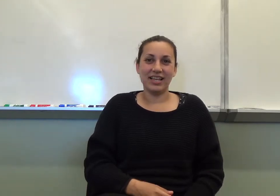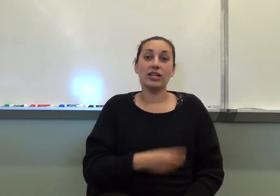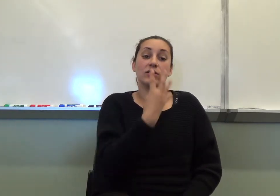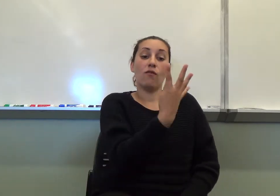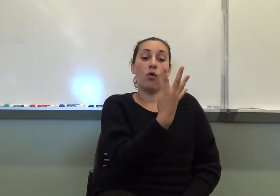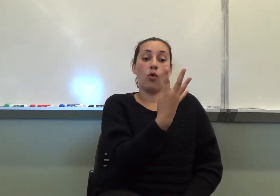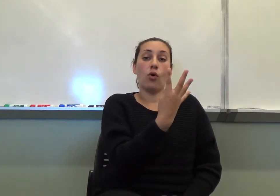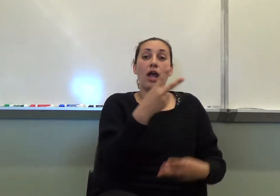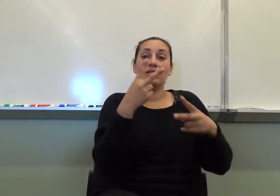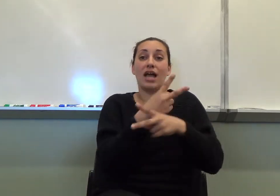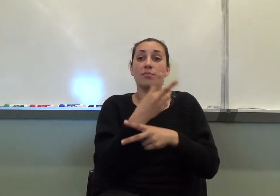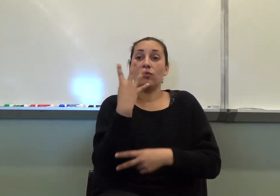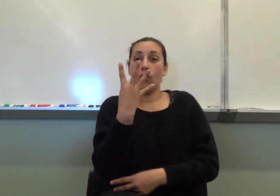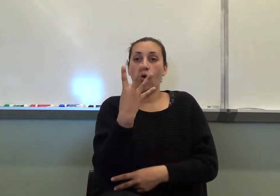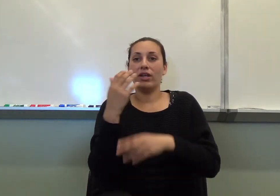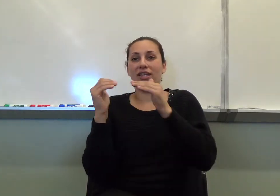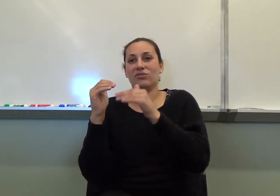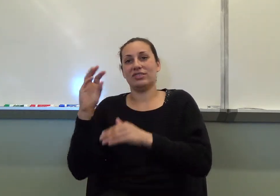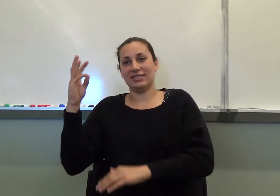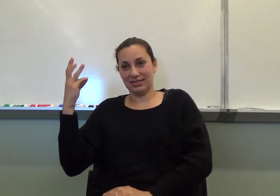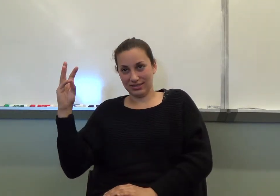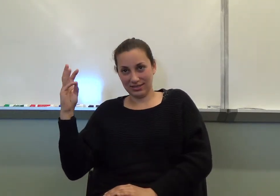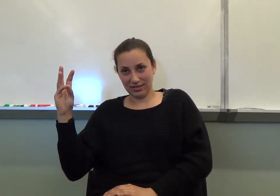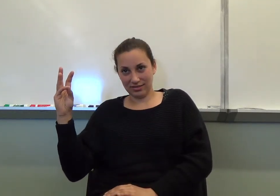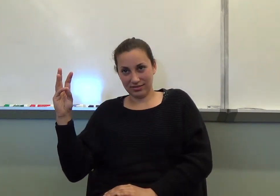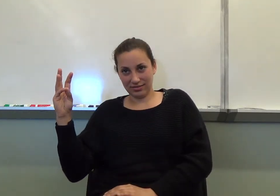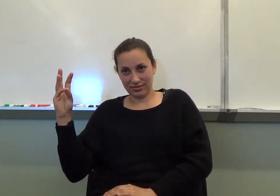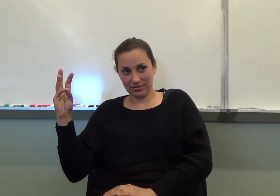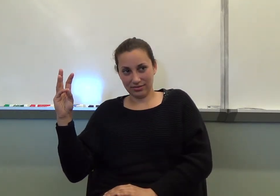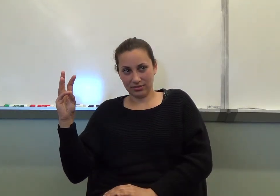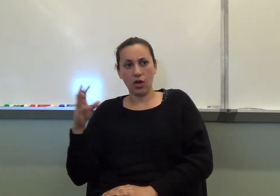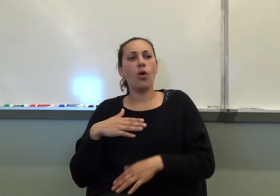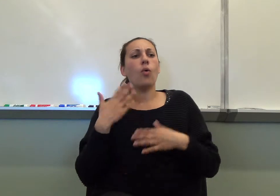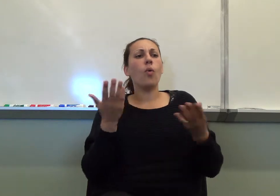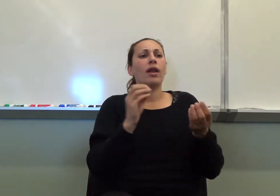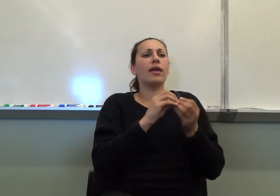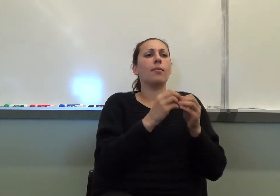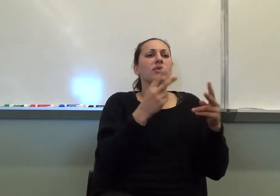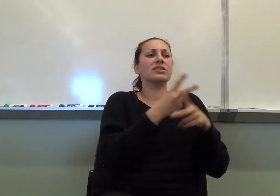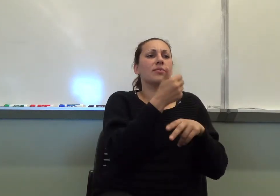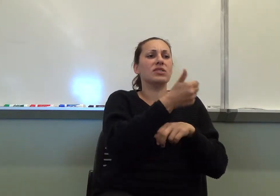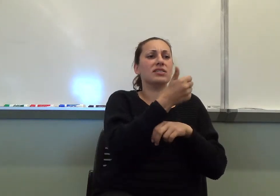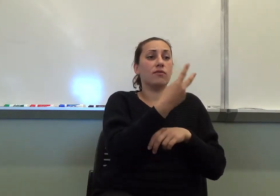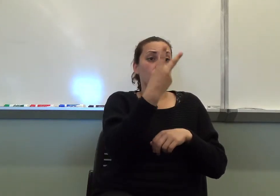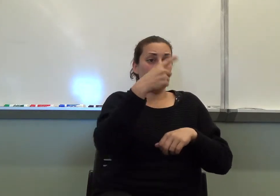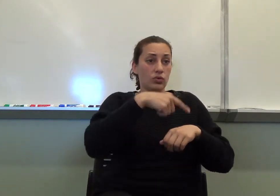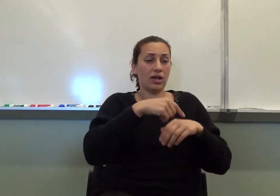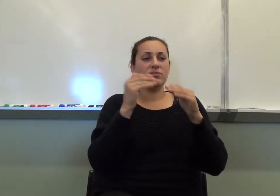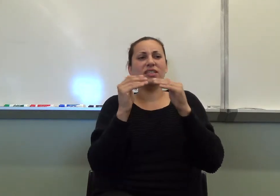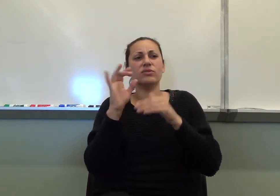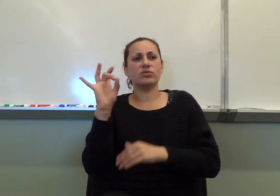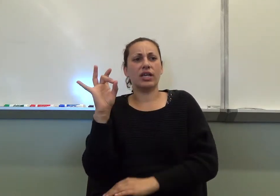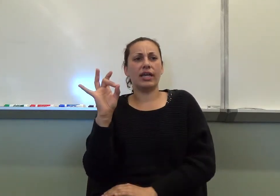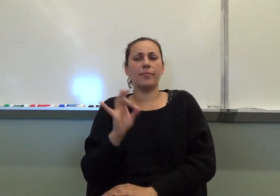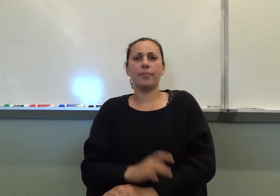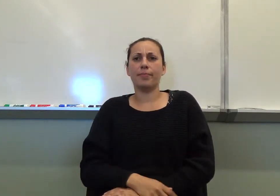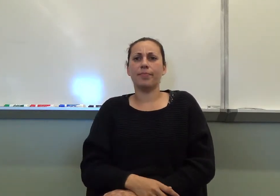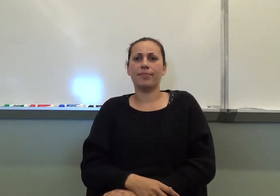Yeah, 4 times 4. We're looking for the number which when multiplied by itself gives you 8. So, Well,